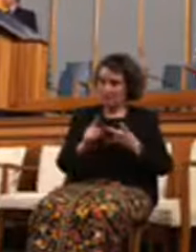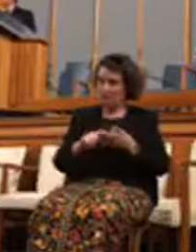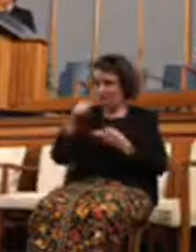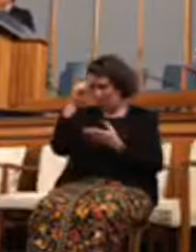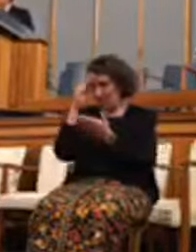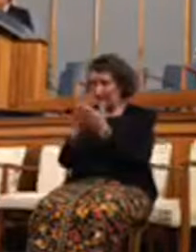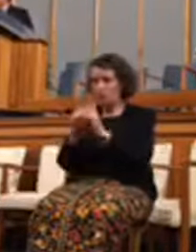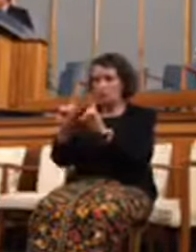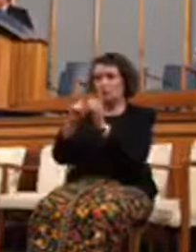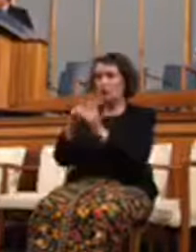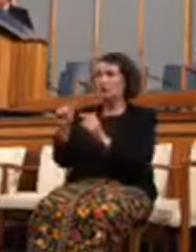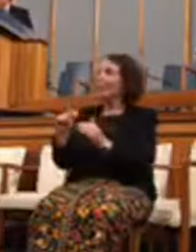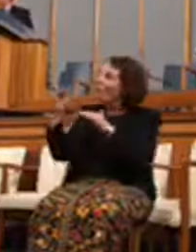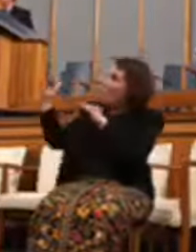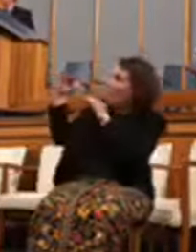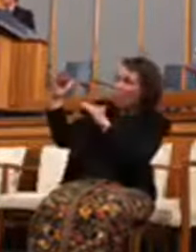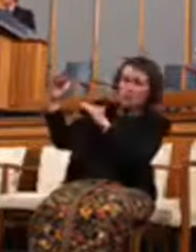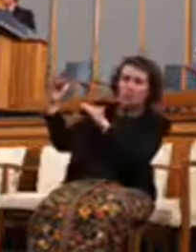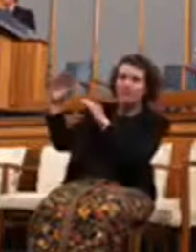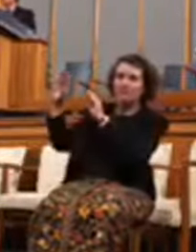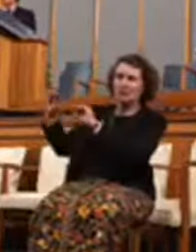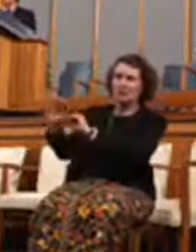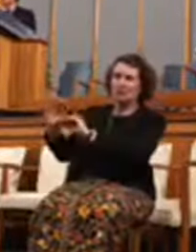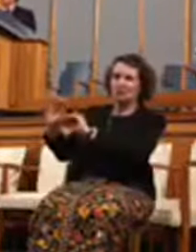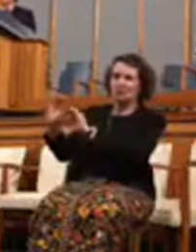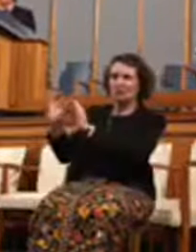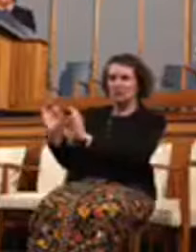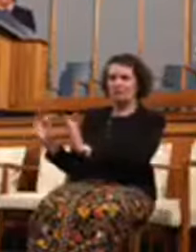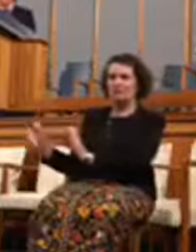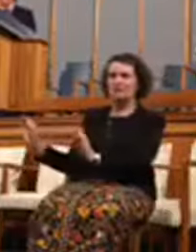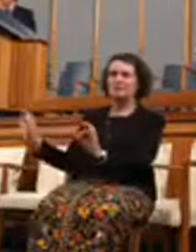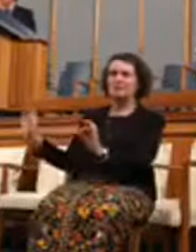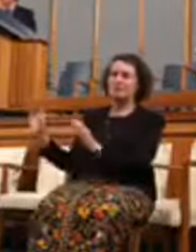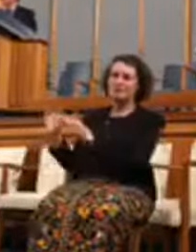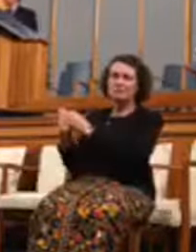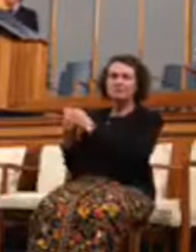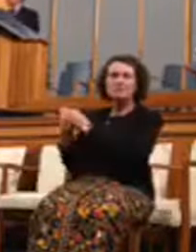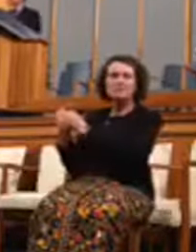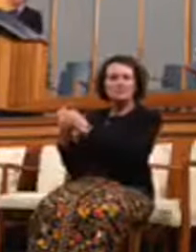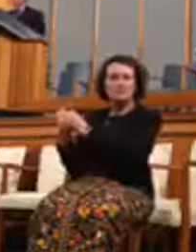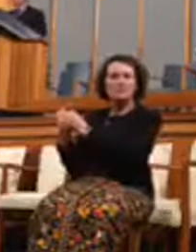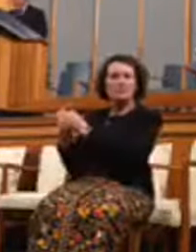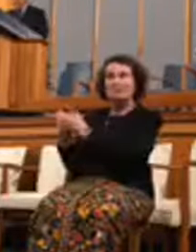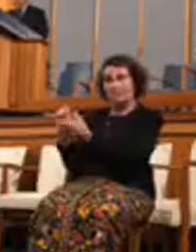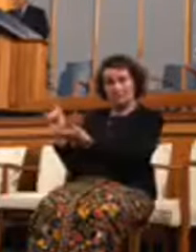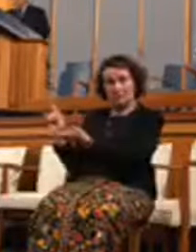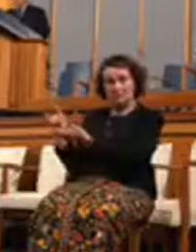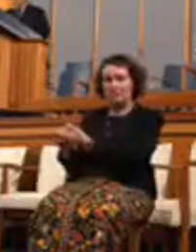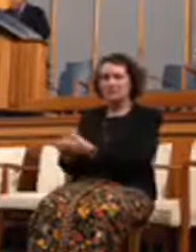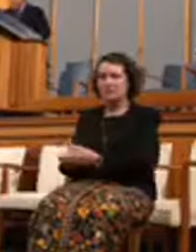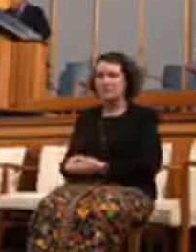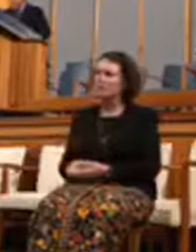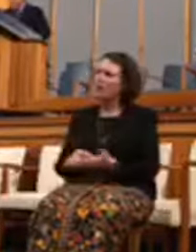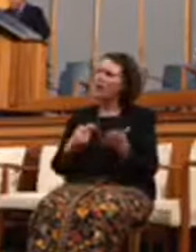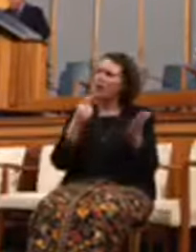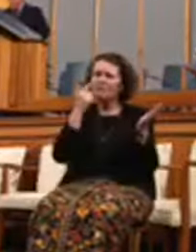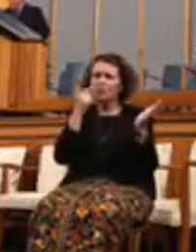But here, look at verse 21. There is something you shouldn't miss and I shouldn't miss. He says